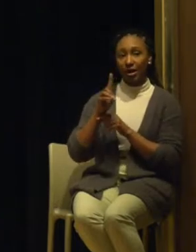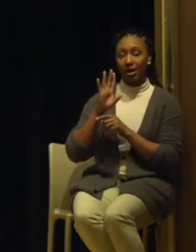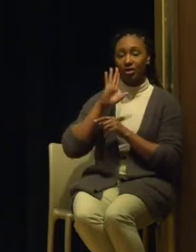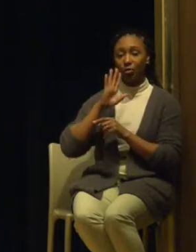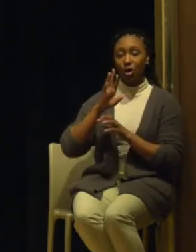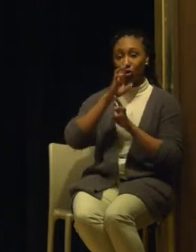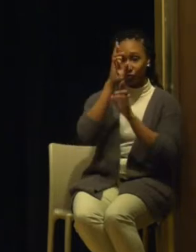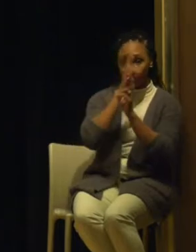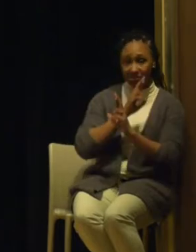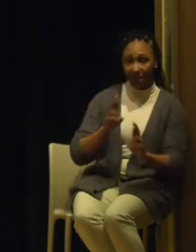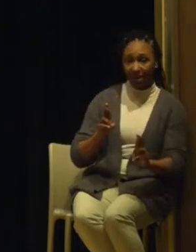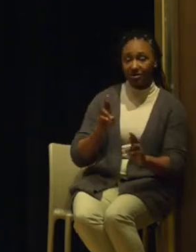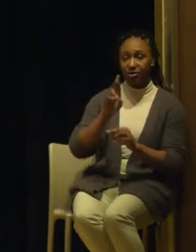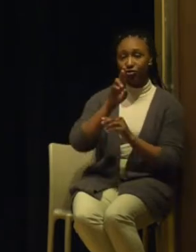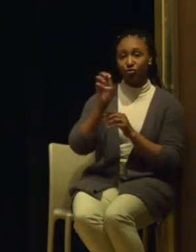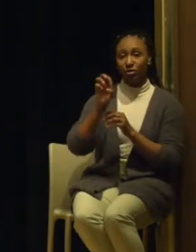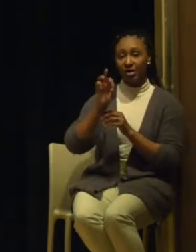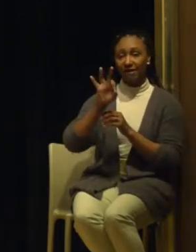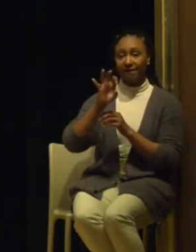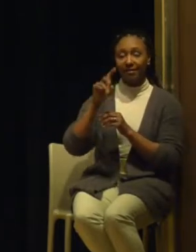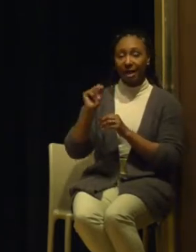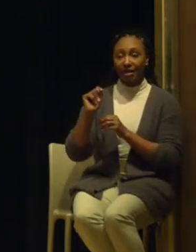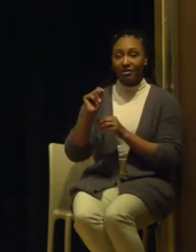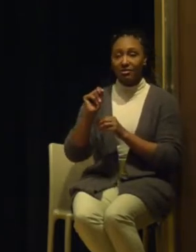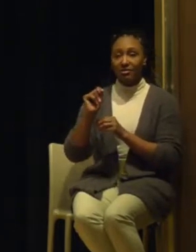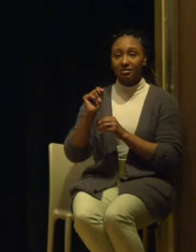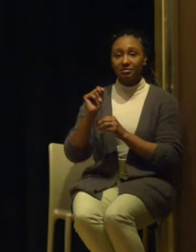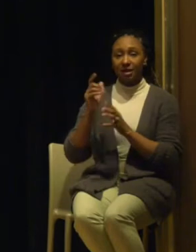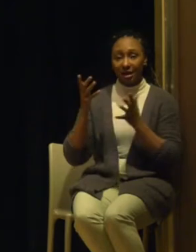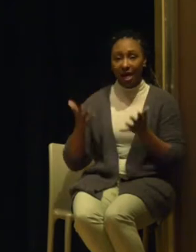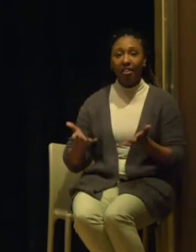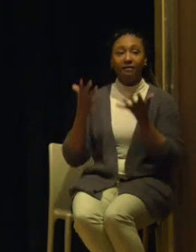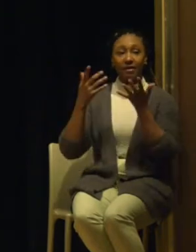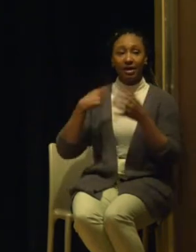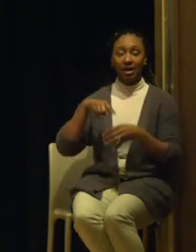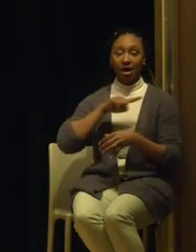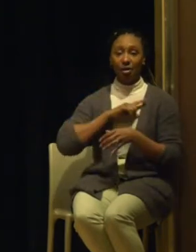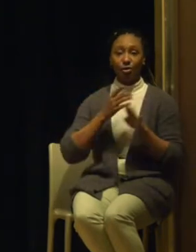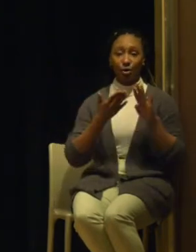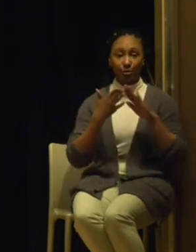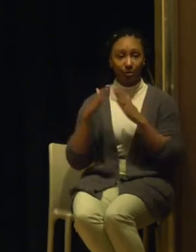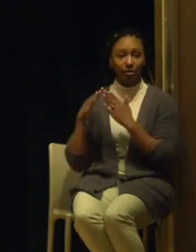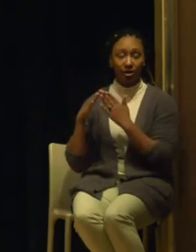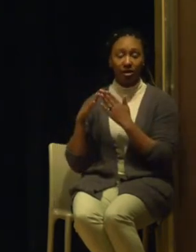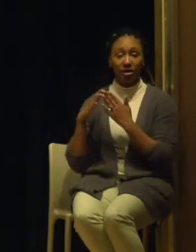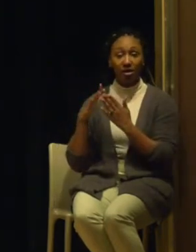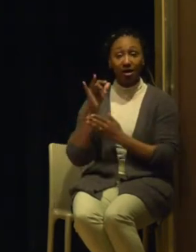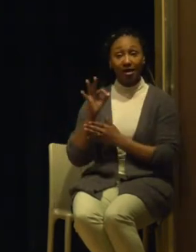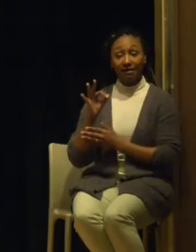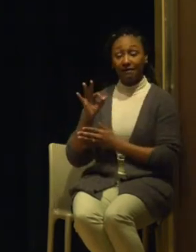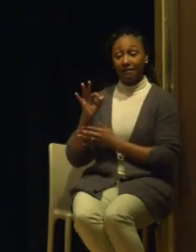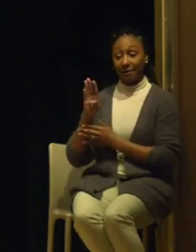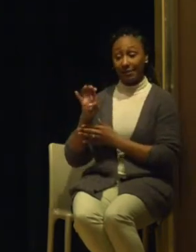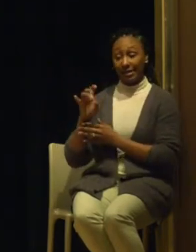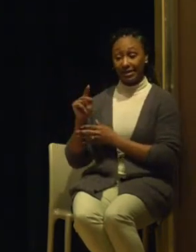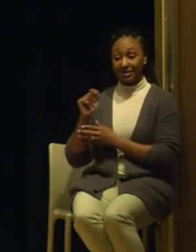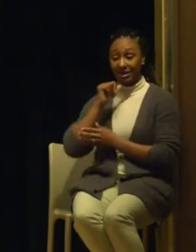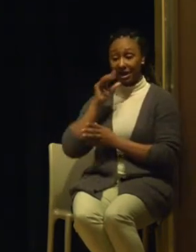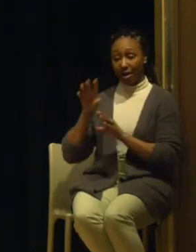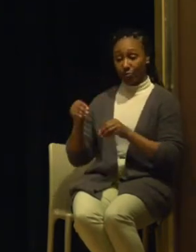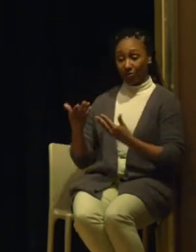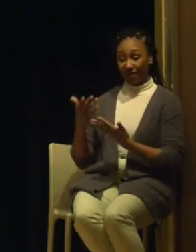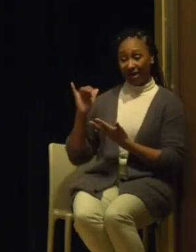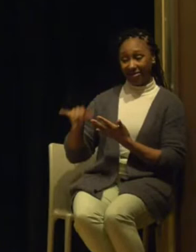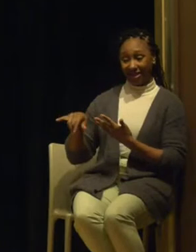reflect, and elevate our community. And if programming didn't do that, we shouldn't put it on the air. Because we knew